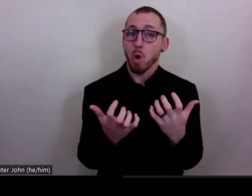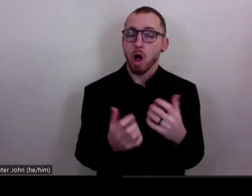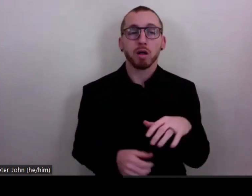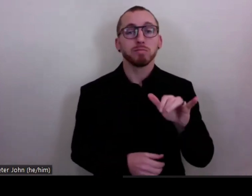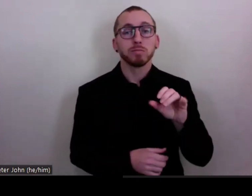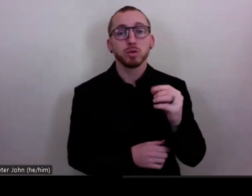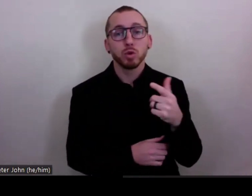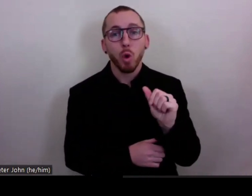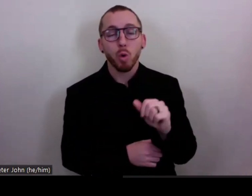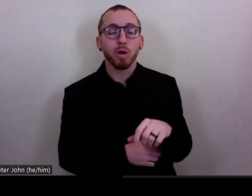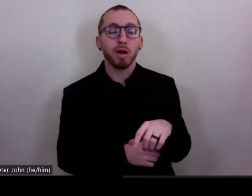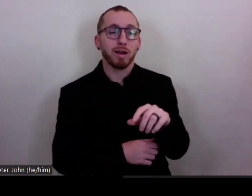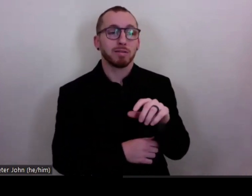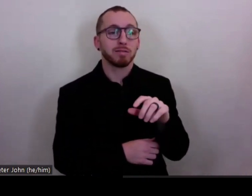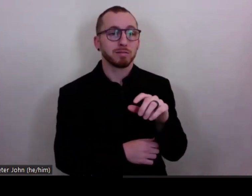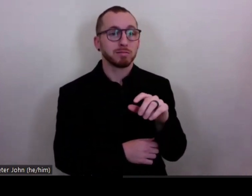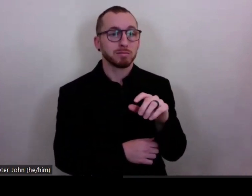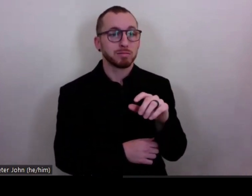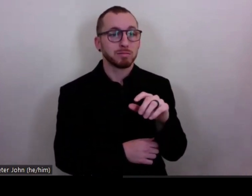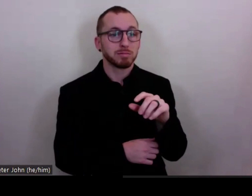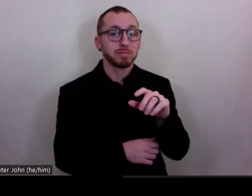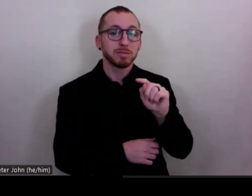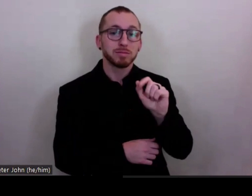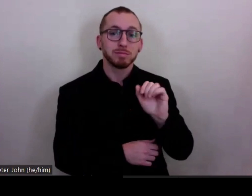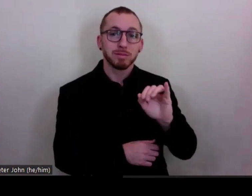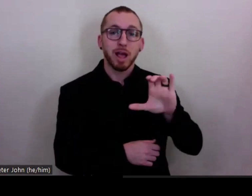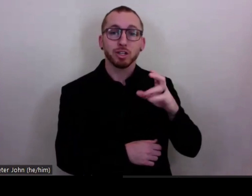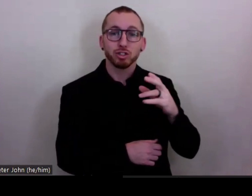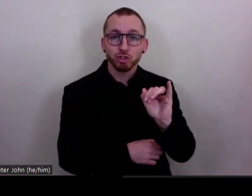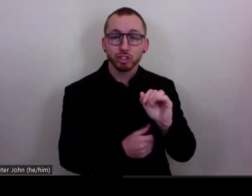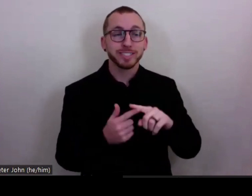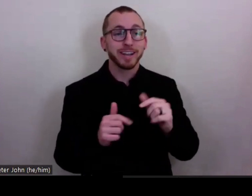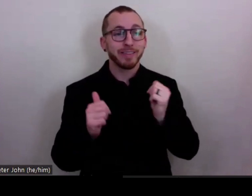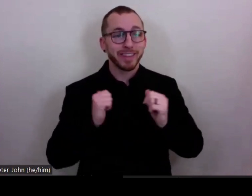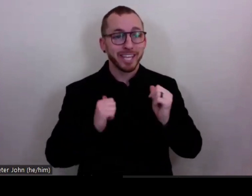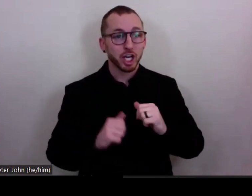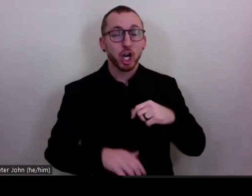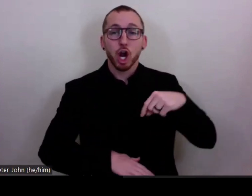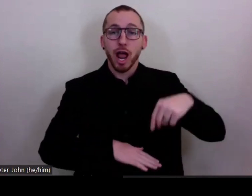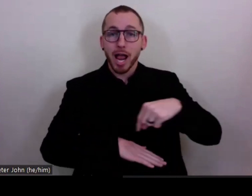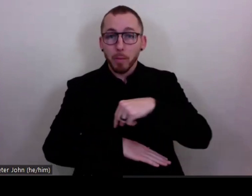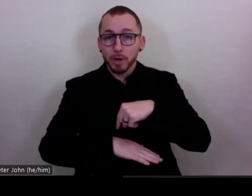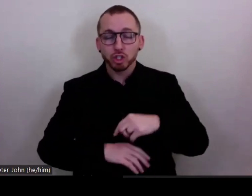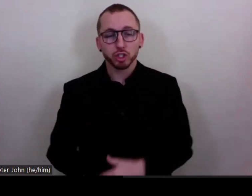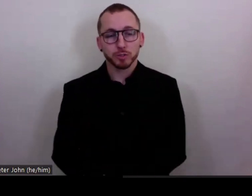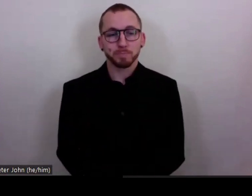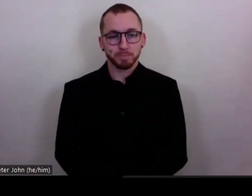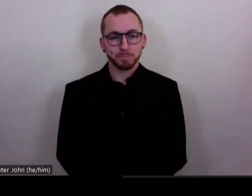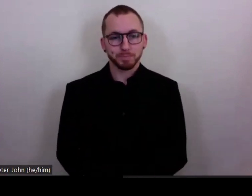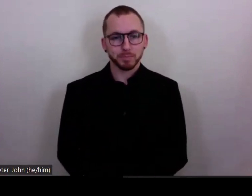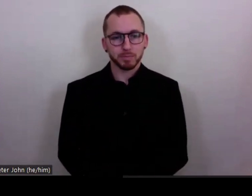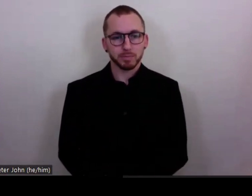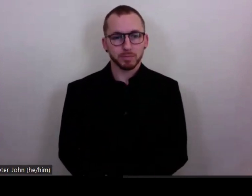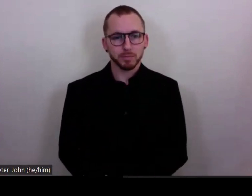Chi, acupuncture, theater. How many people know what the stellate ganglion base injection is?